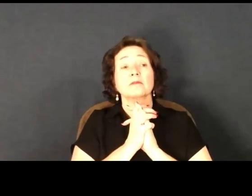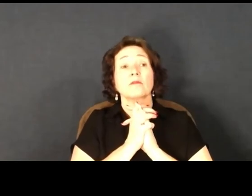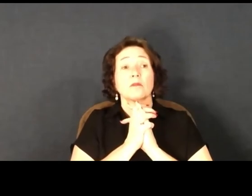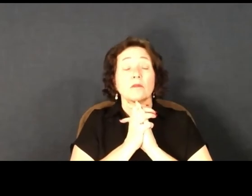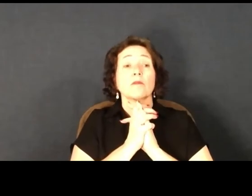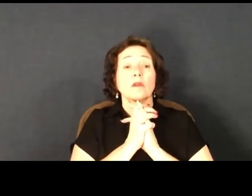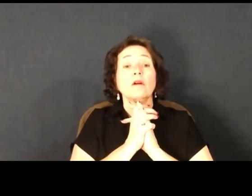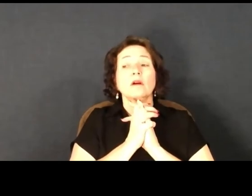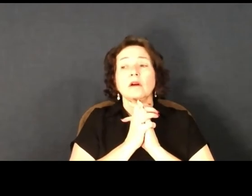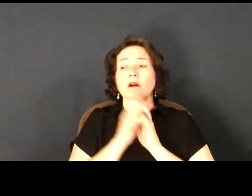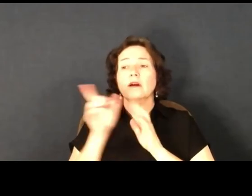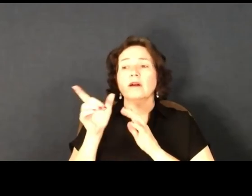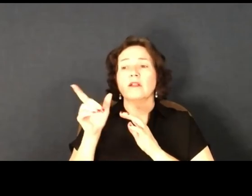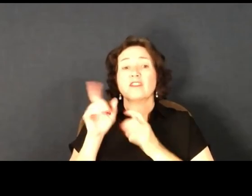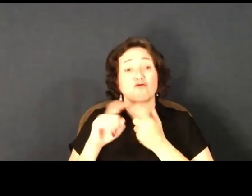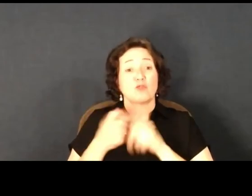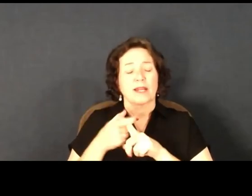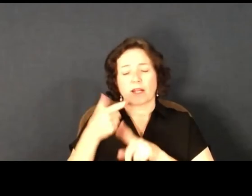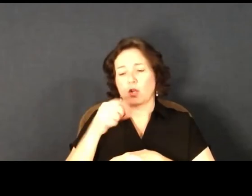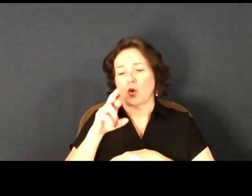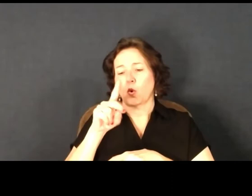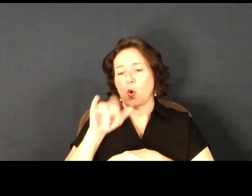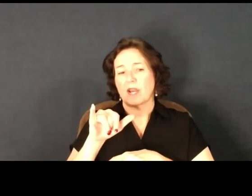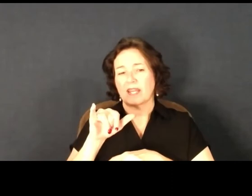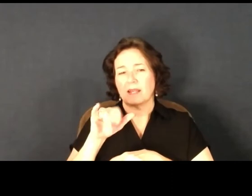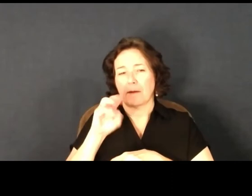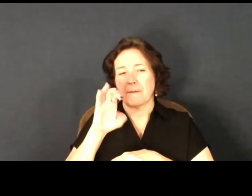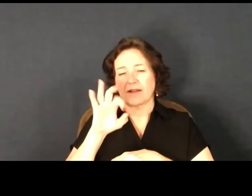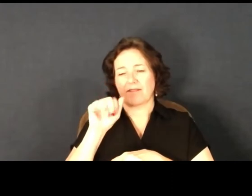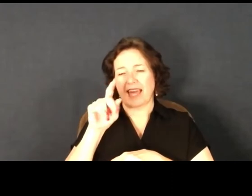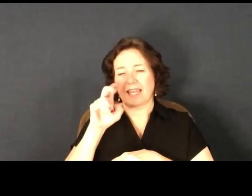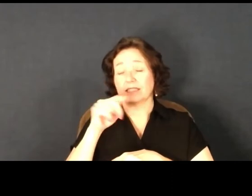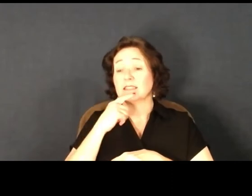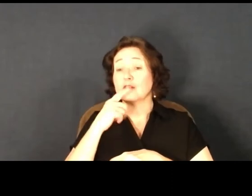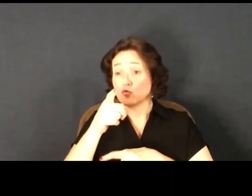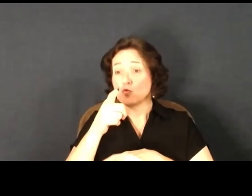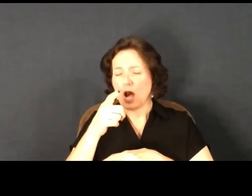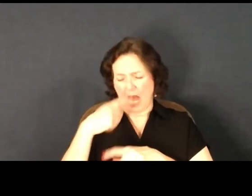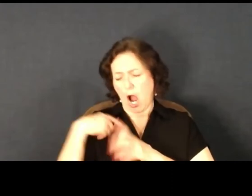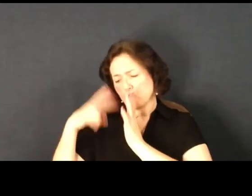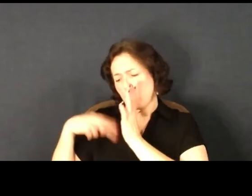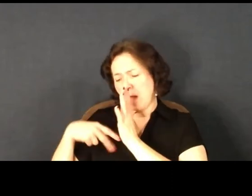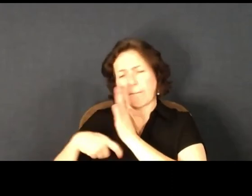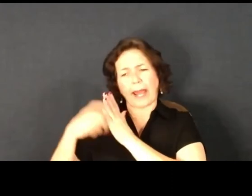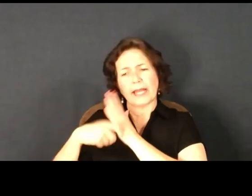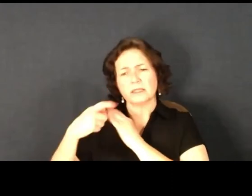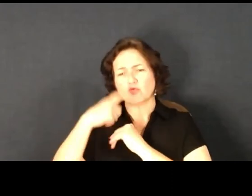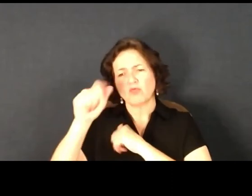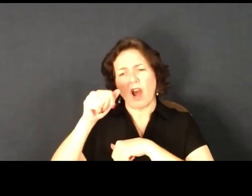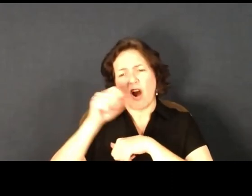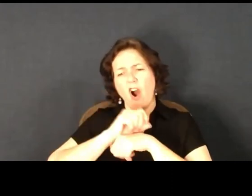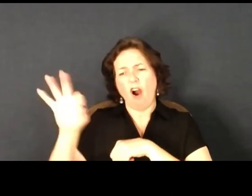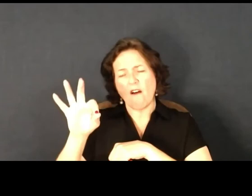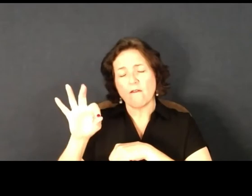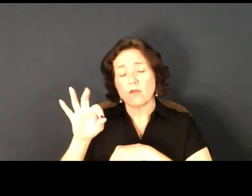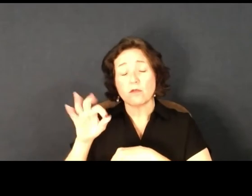Phil's friend Gordy McFadden said you could take a tattoo off. He had read about it in a magazine and you just needed